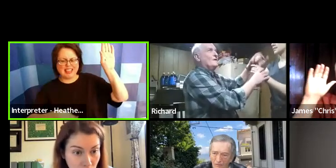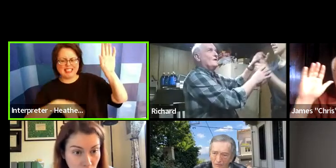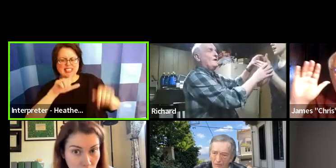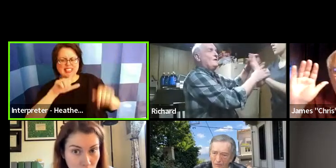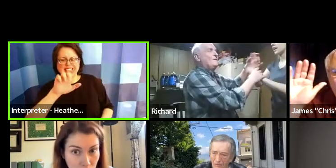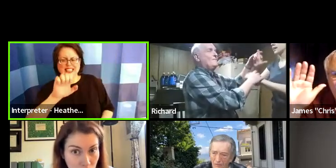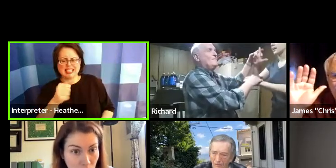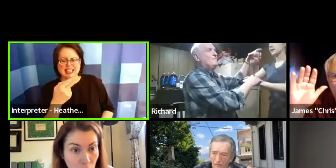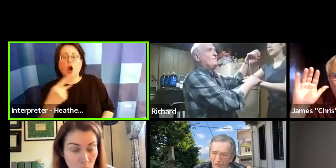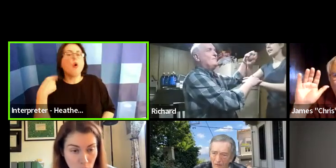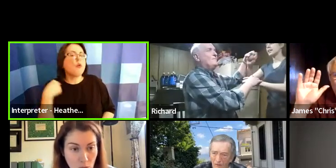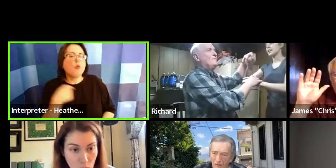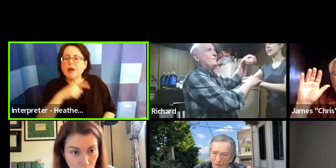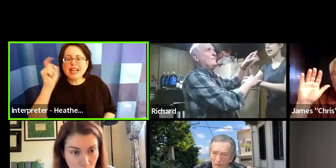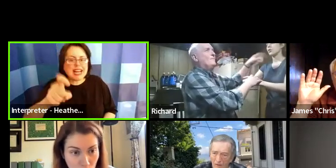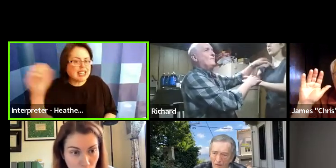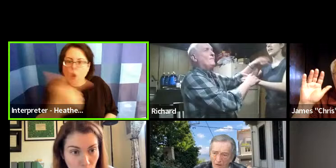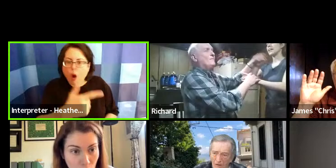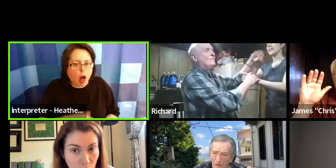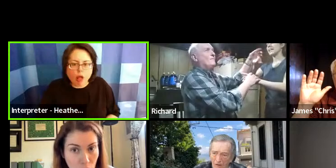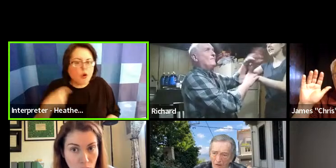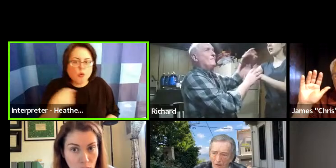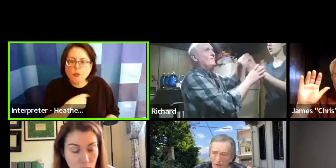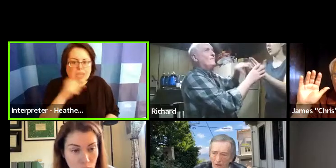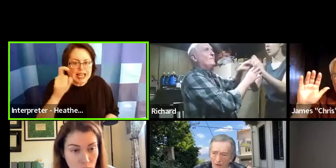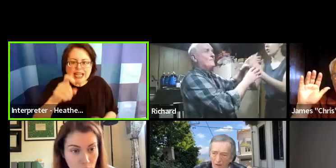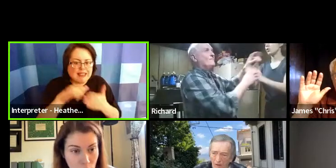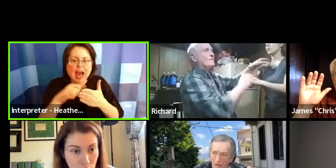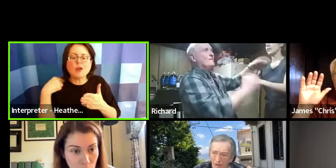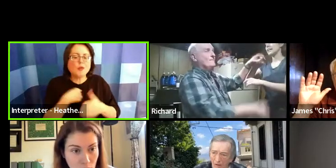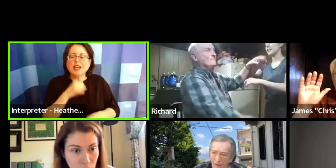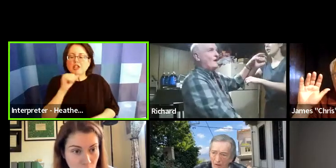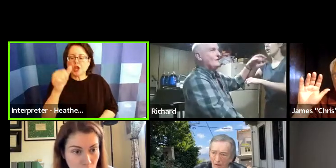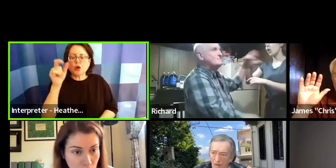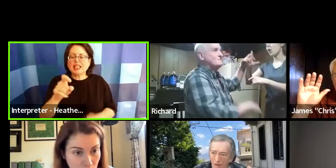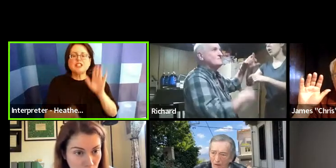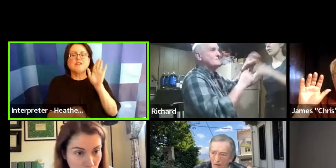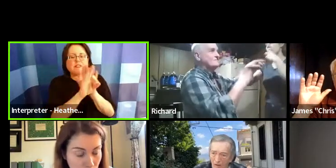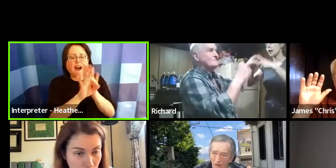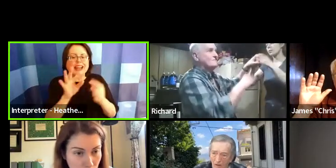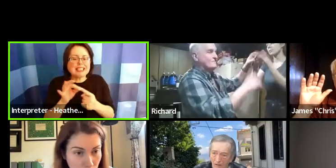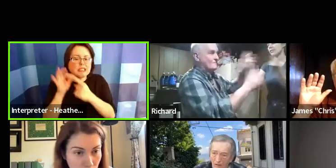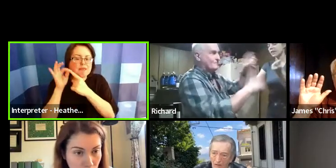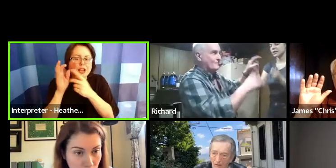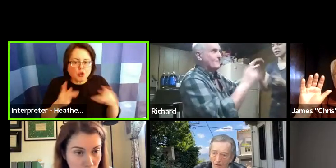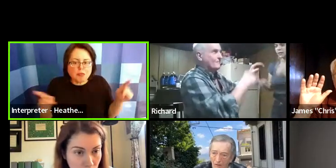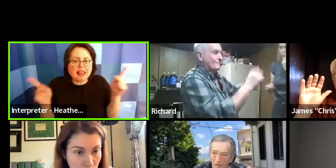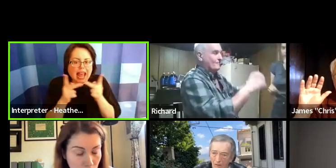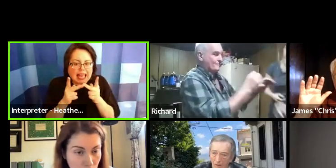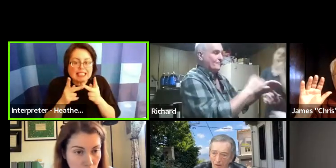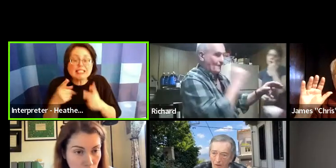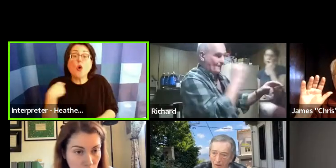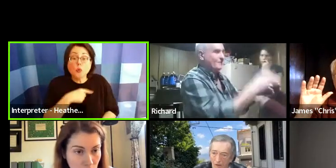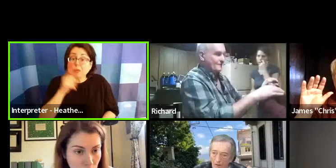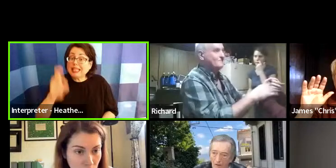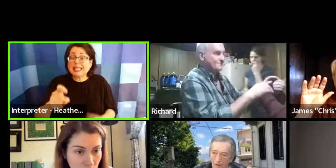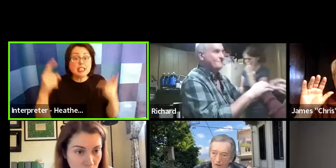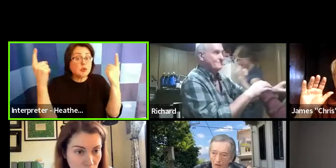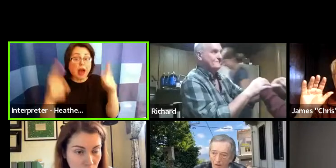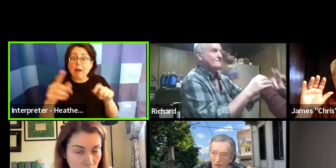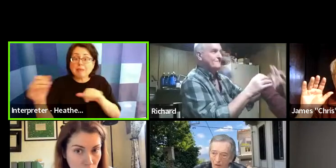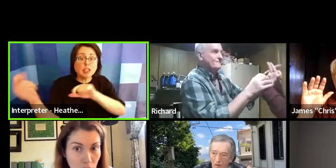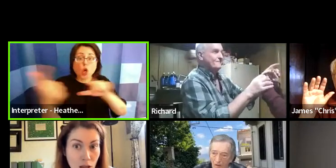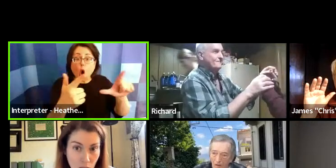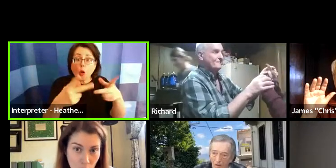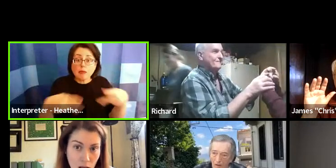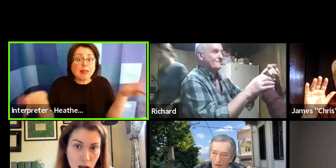need it all. We need it all. We don't need to find special places where it should be. It needs to happen in all of